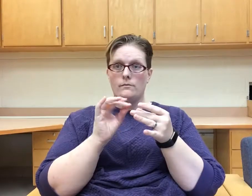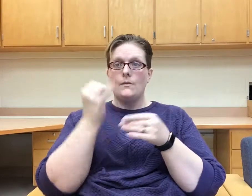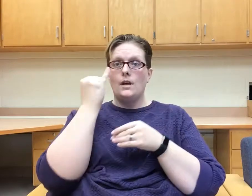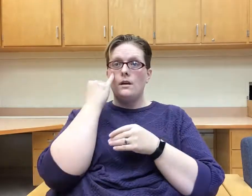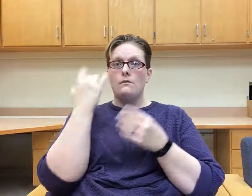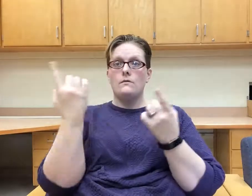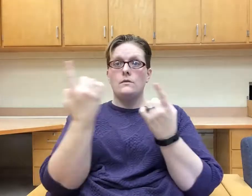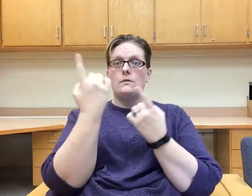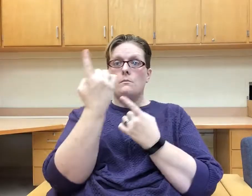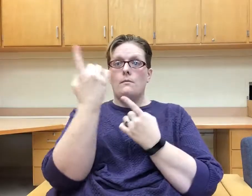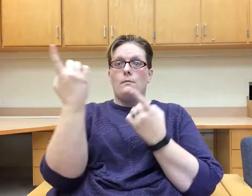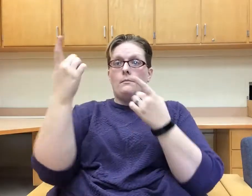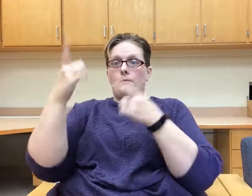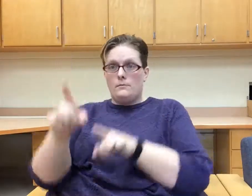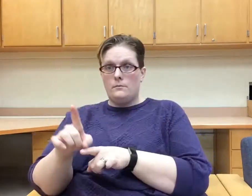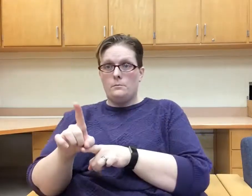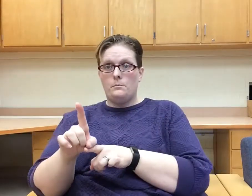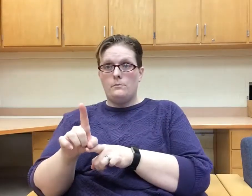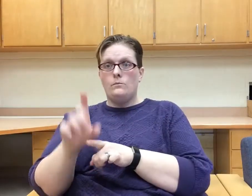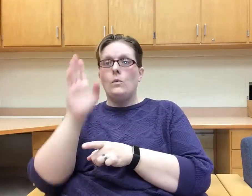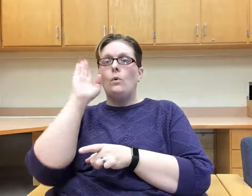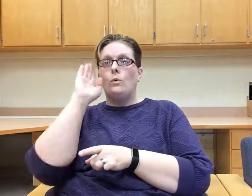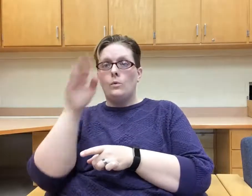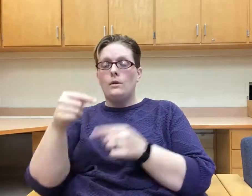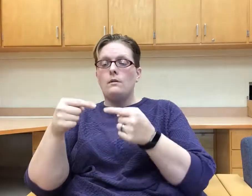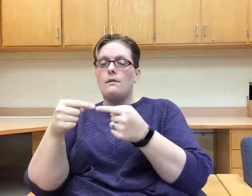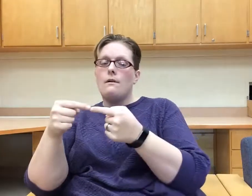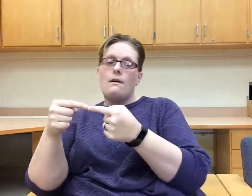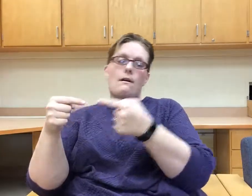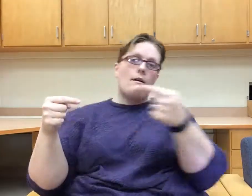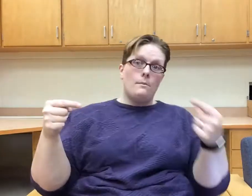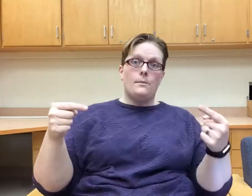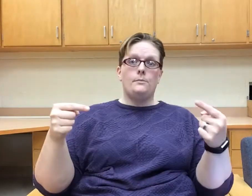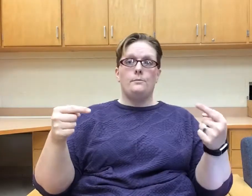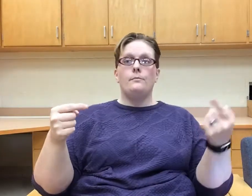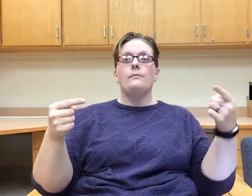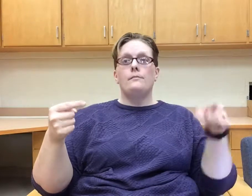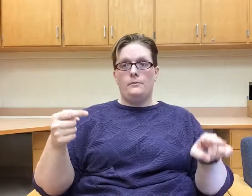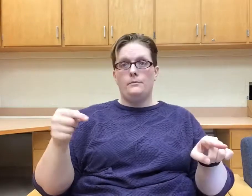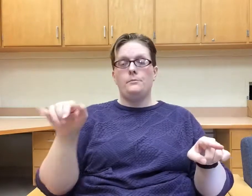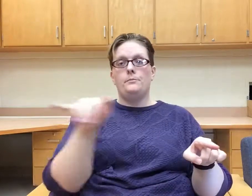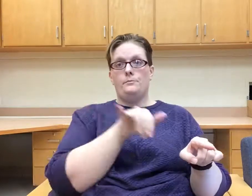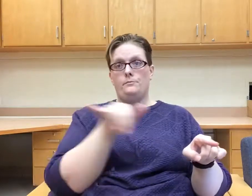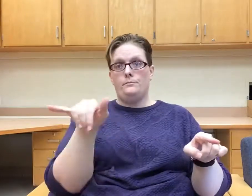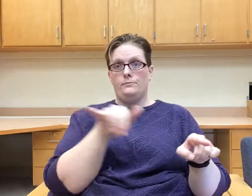states that for every action, there is an equal and opposite reaction.